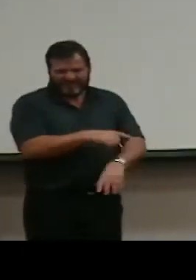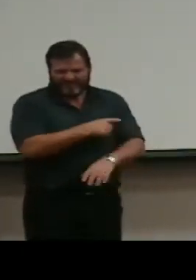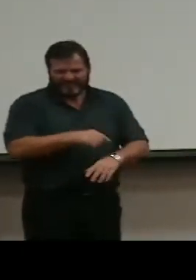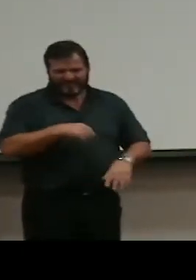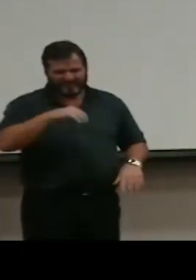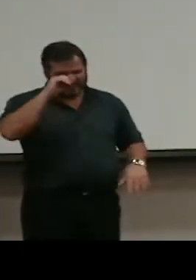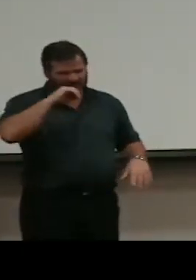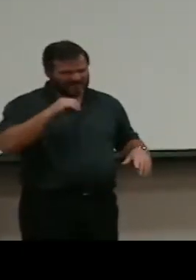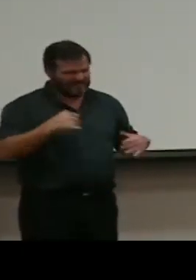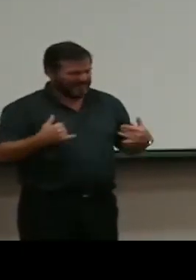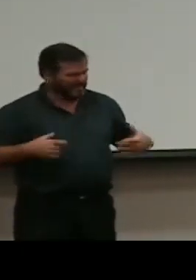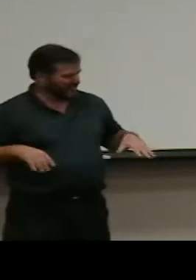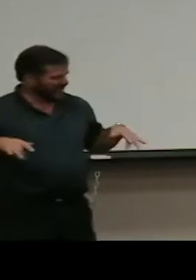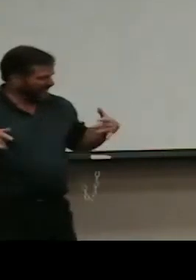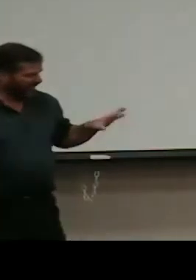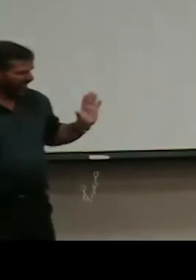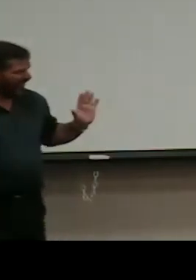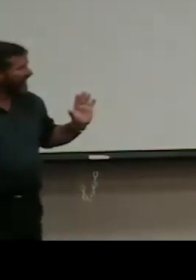They sing songs about us.